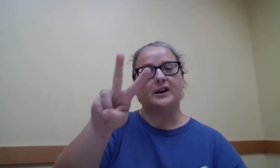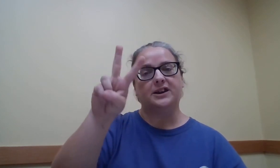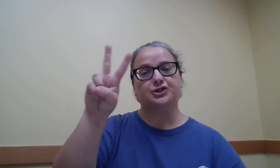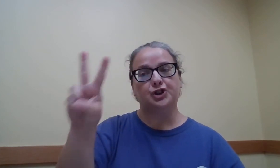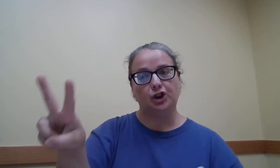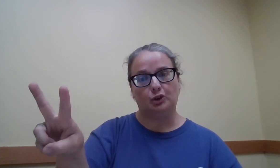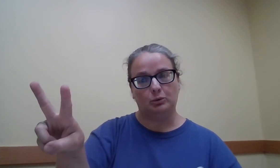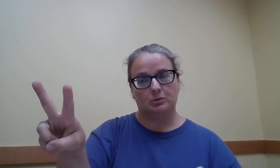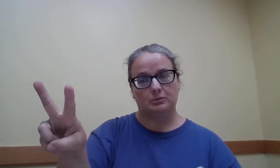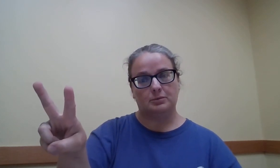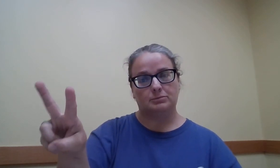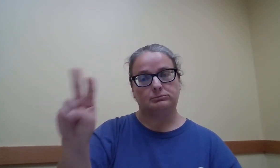22,